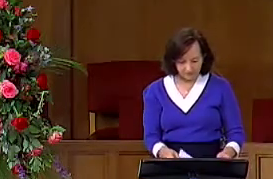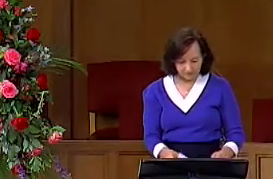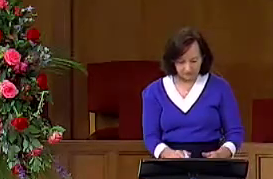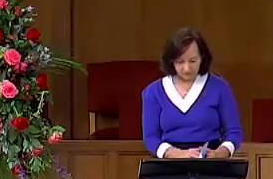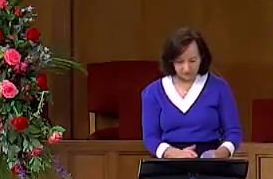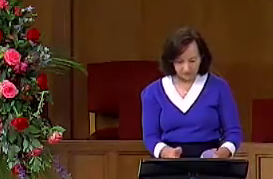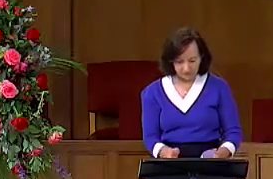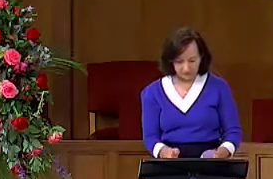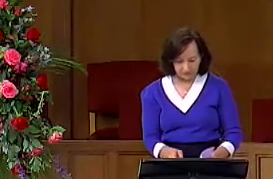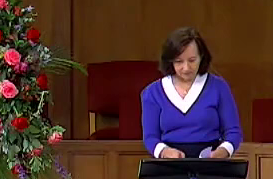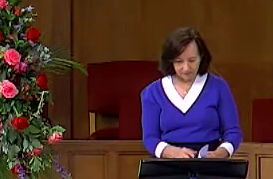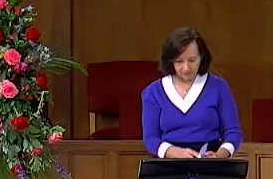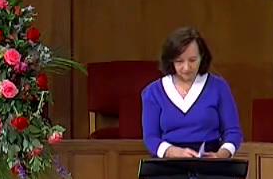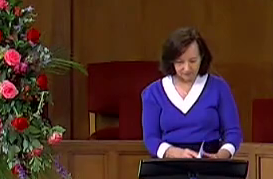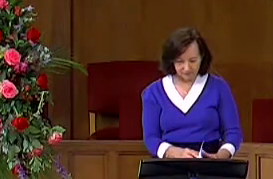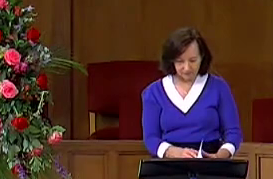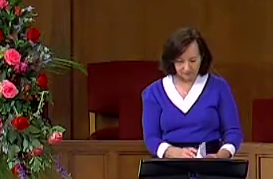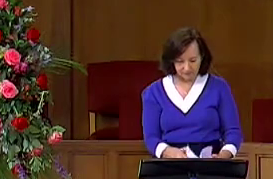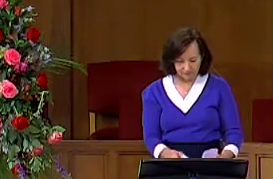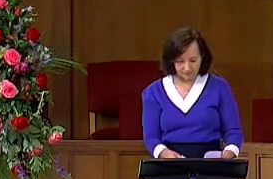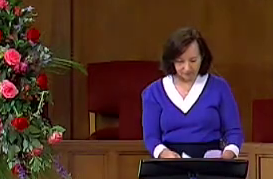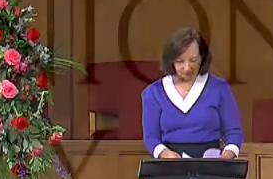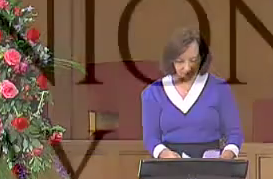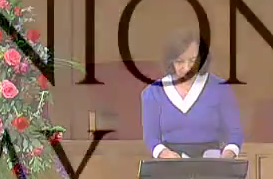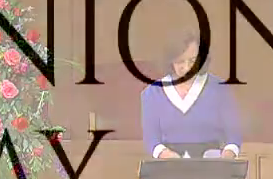The blood of Christ shed for you. The body of Christ broken for you.